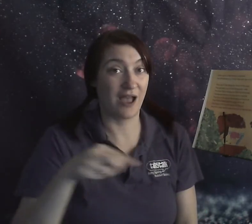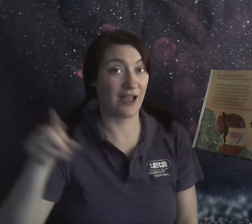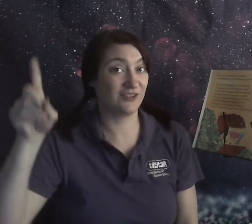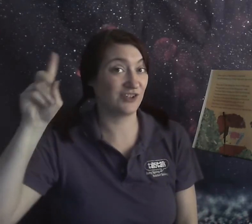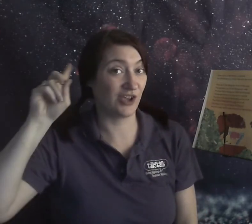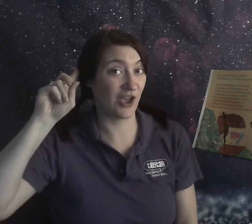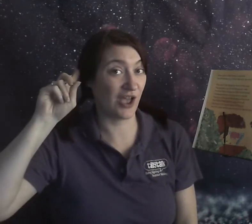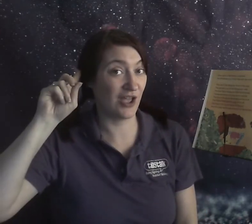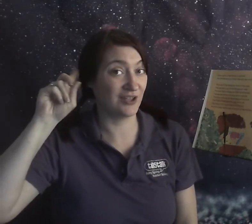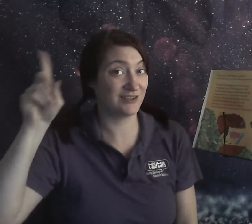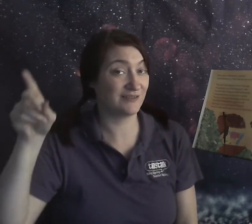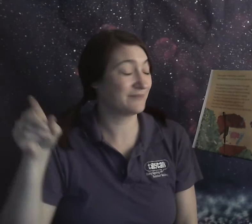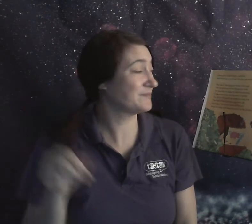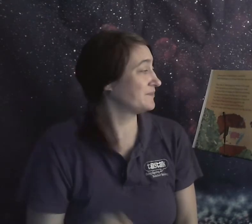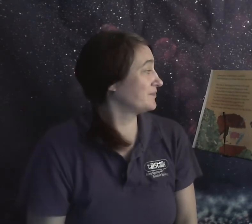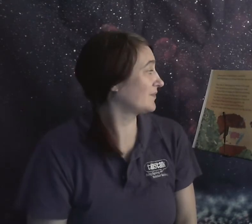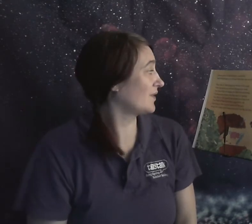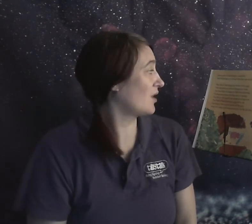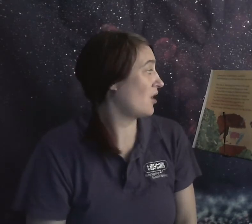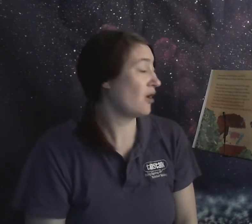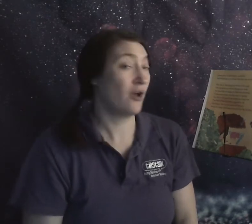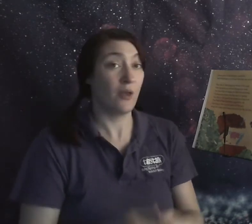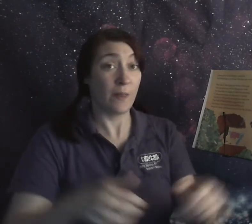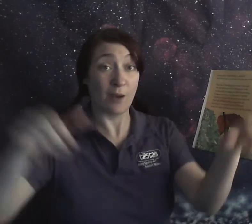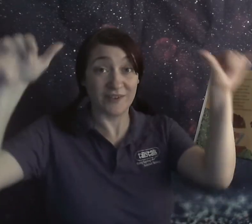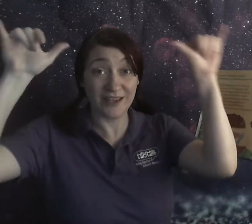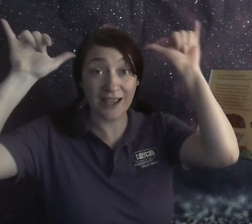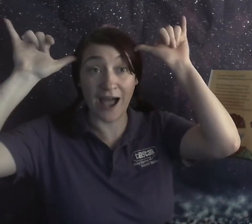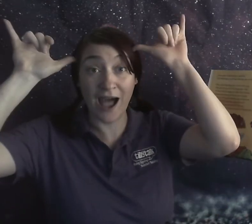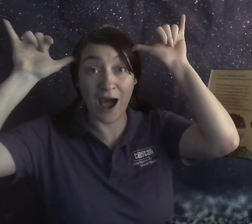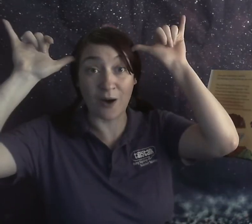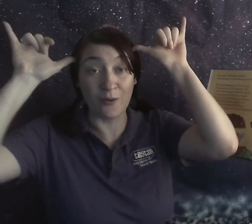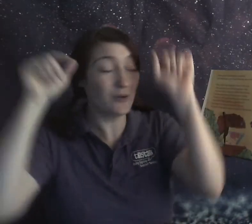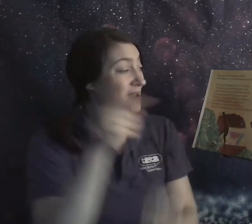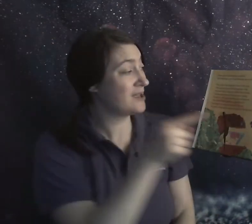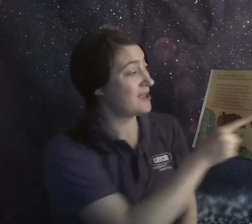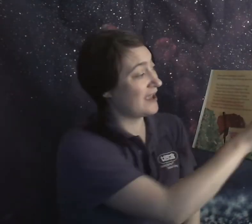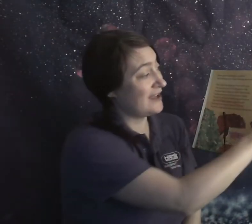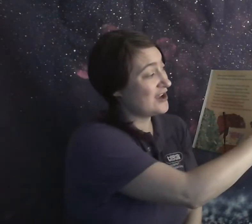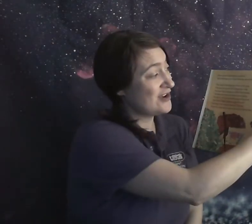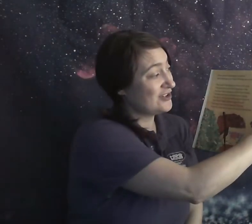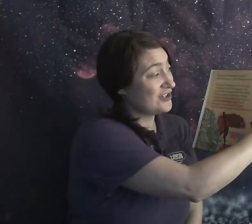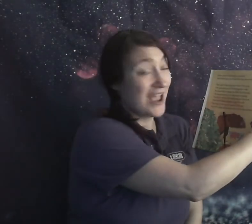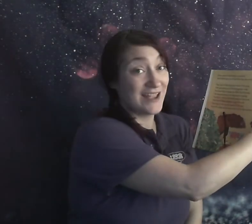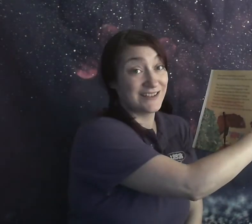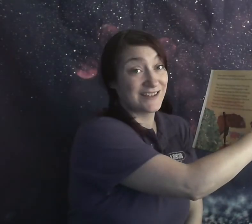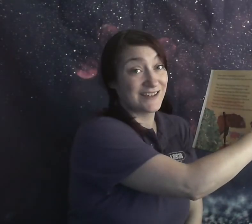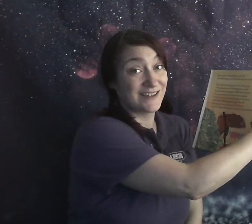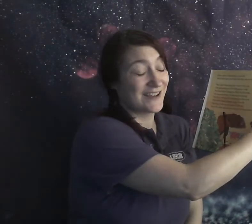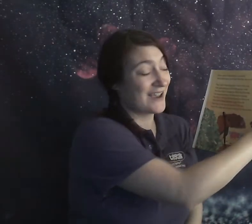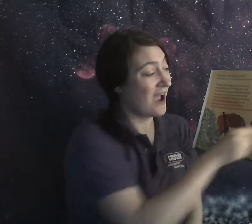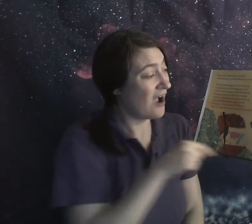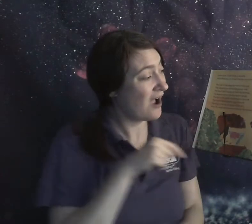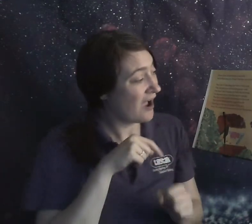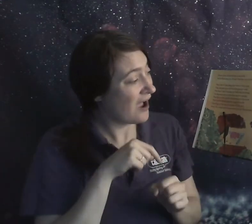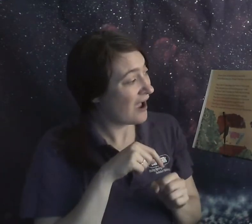she heard. There was a cow in her shed, and